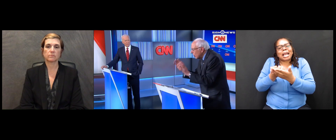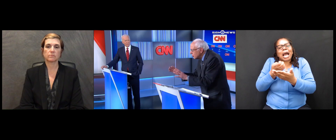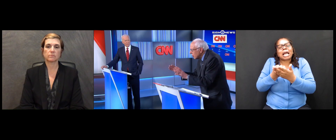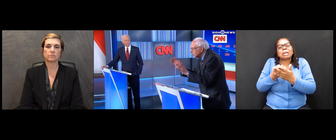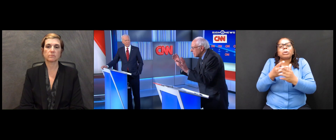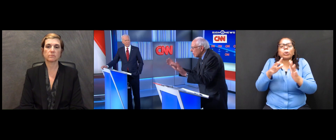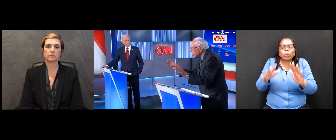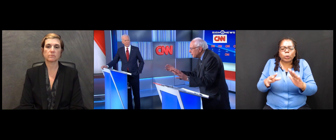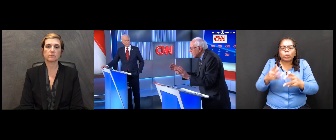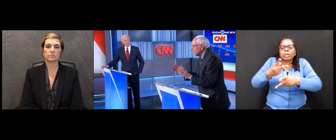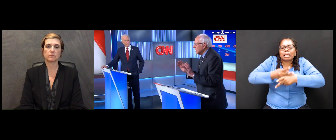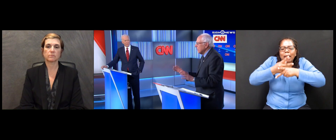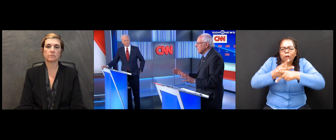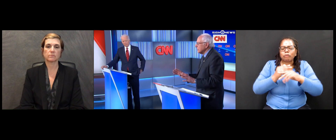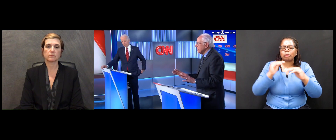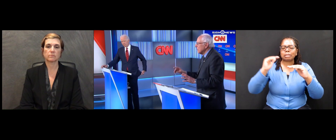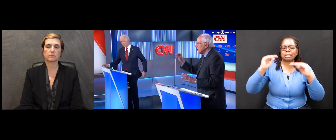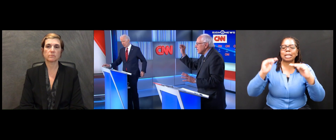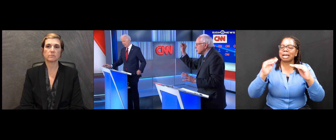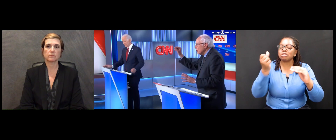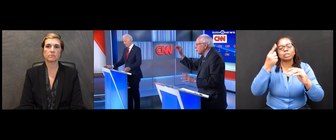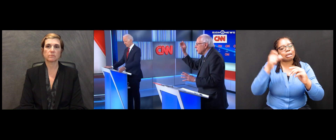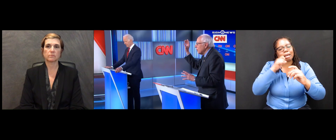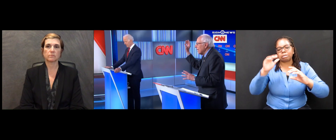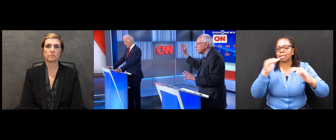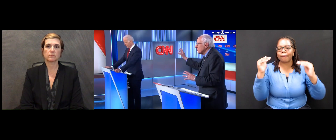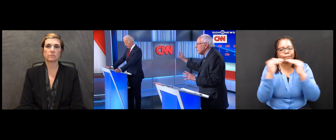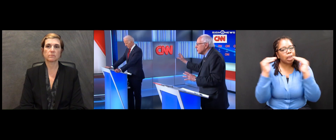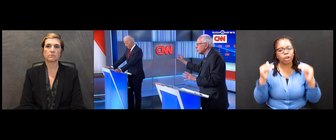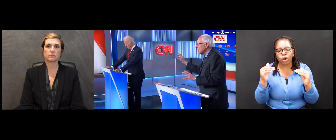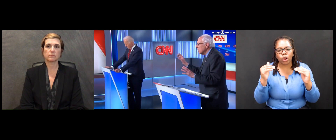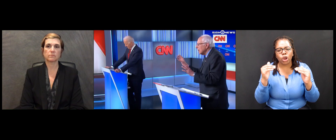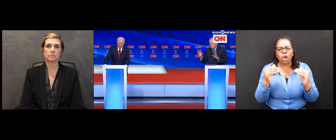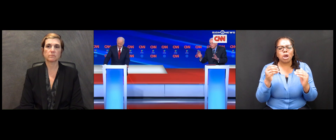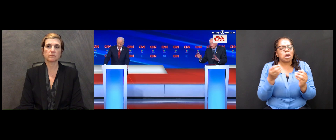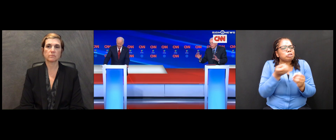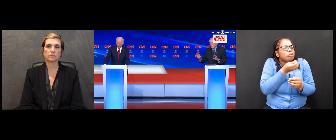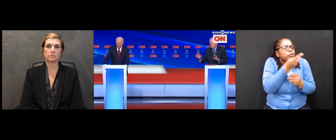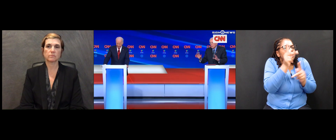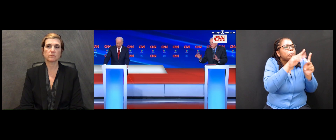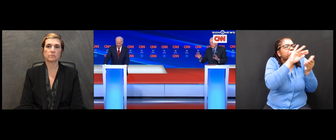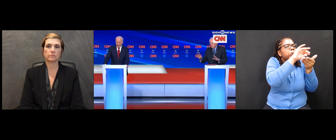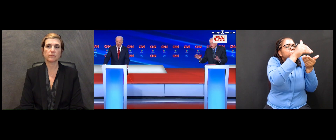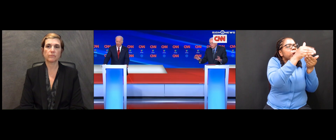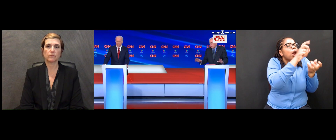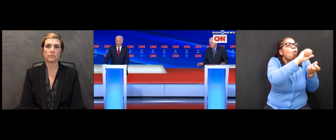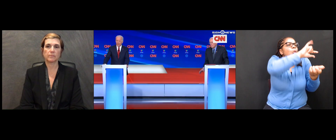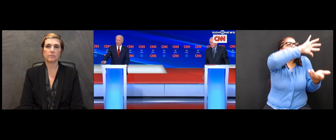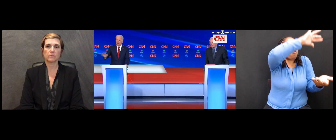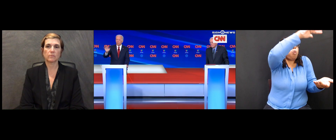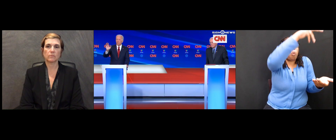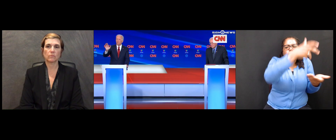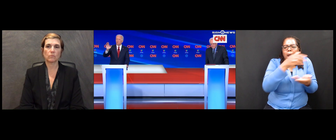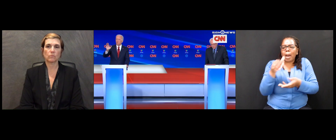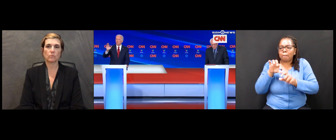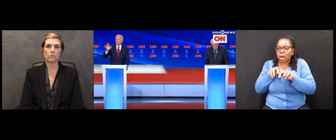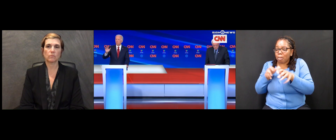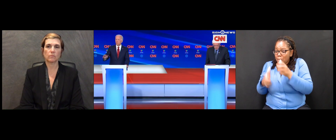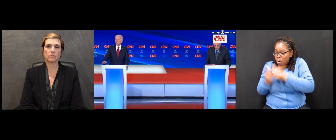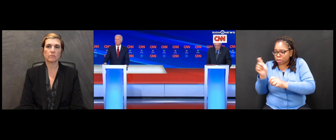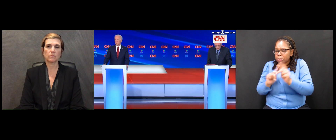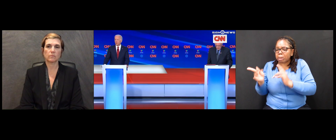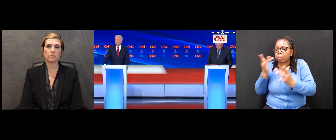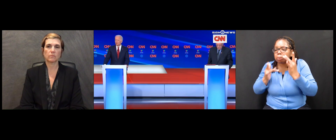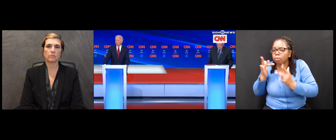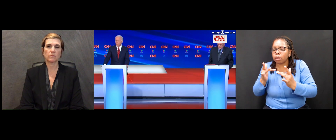how unjust and unfair it is that so few have so much and so many have so little. People are looking